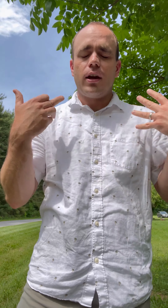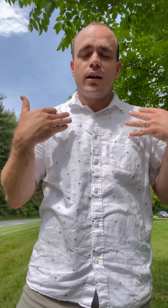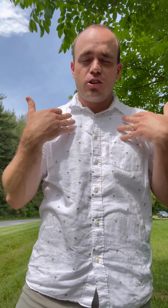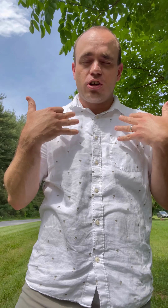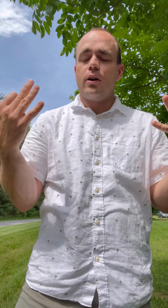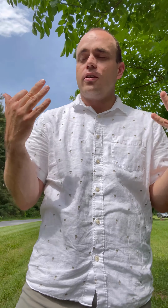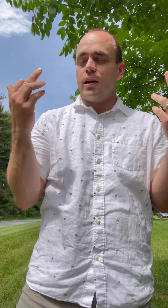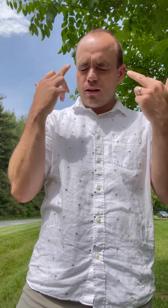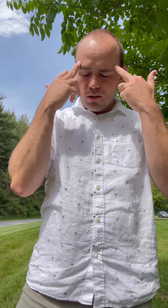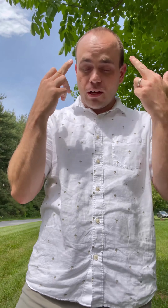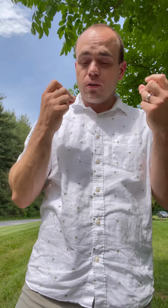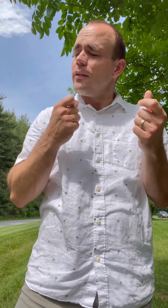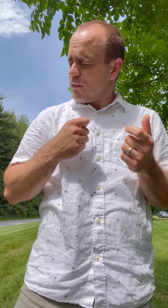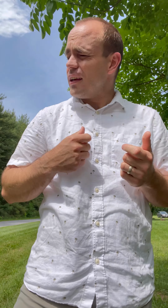had shouted it out loud.